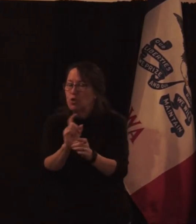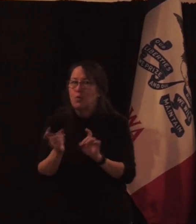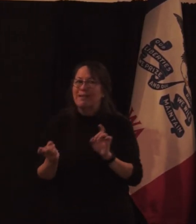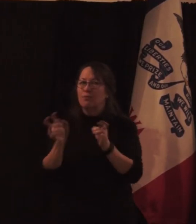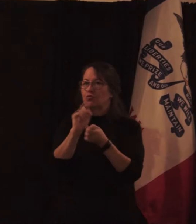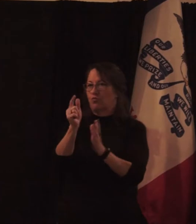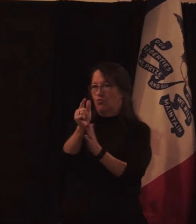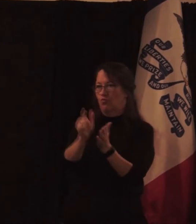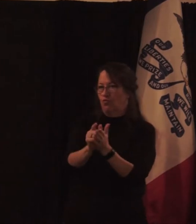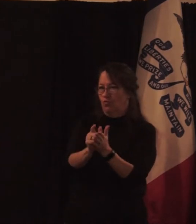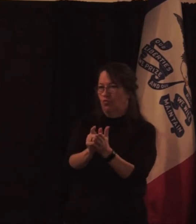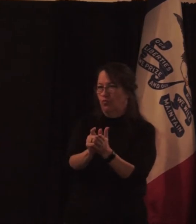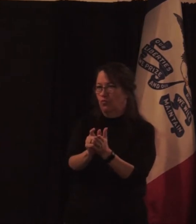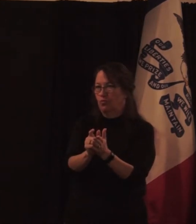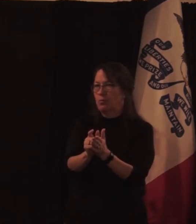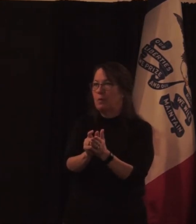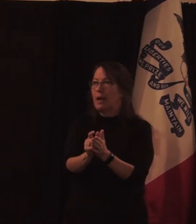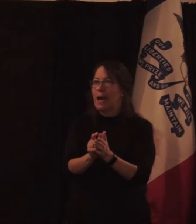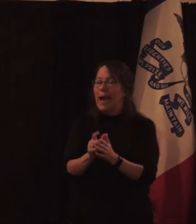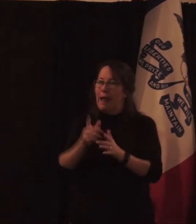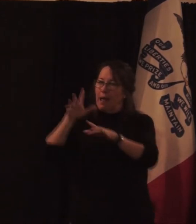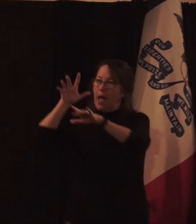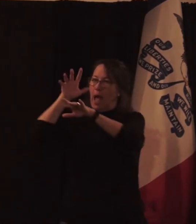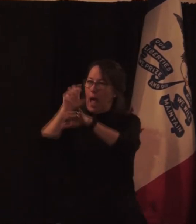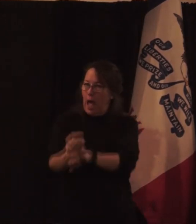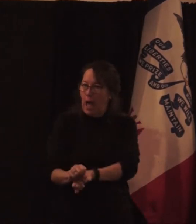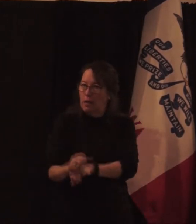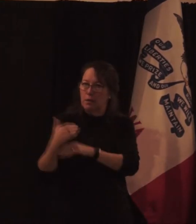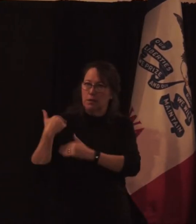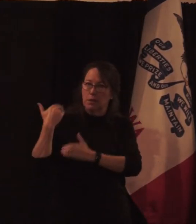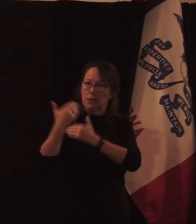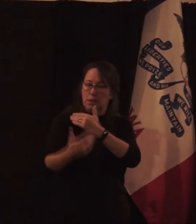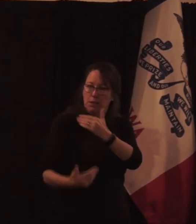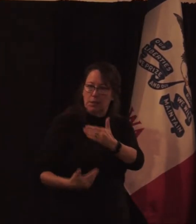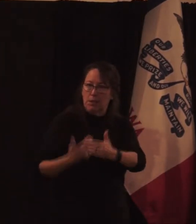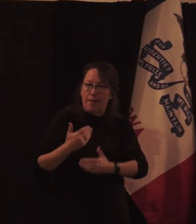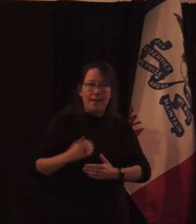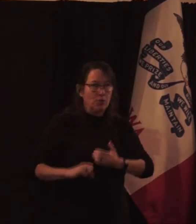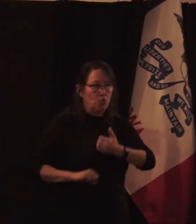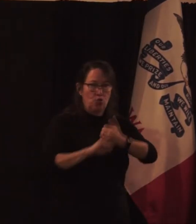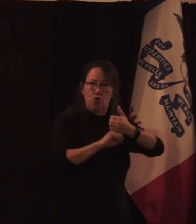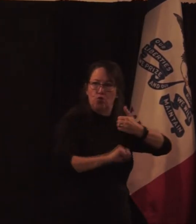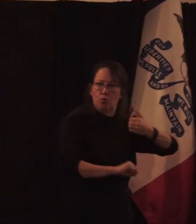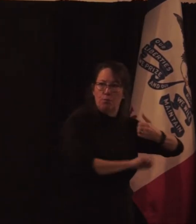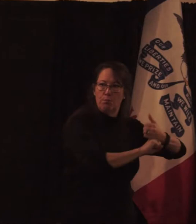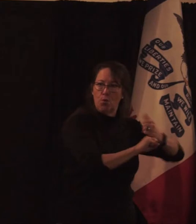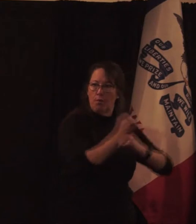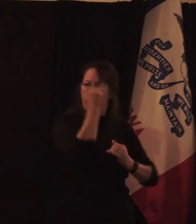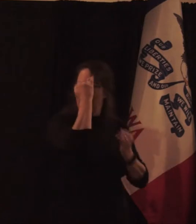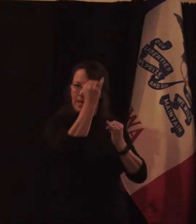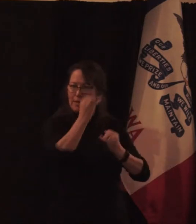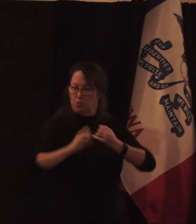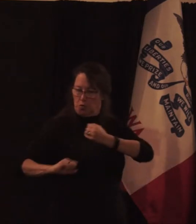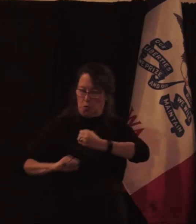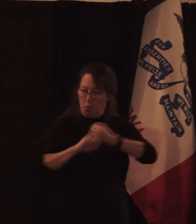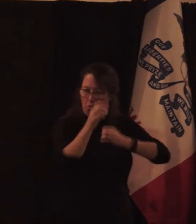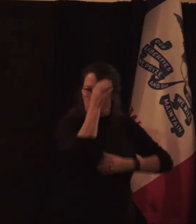the laws and the customs that buttress these kinds of attitudes.